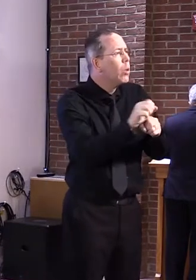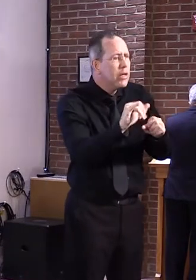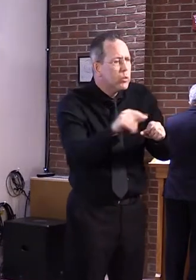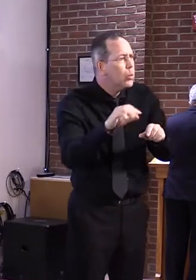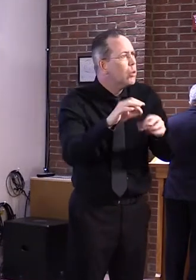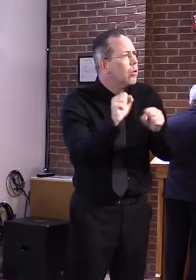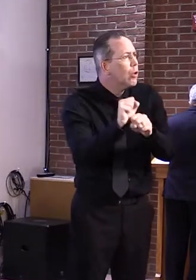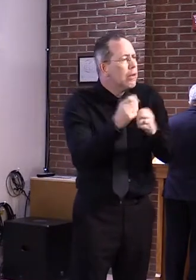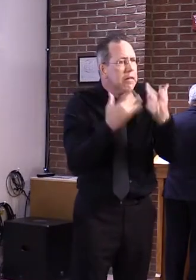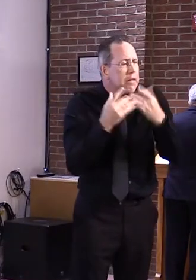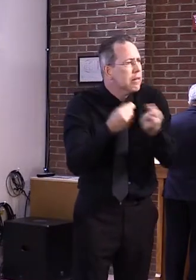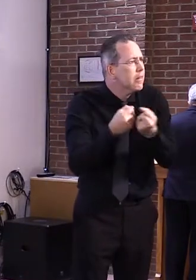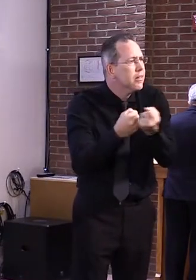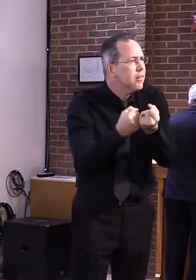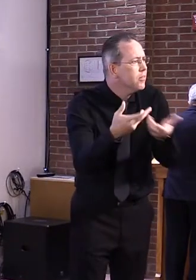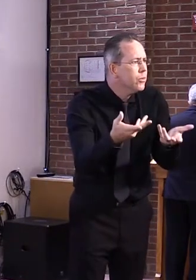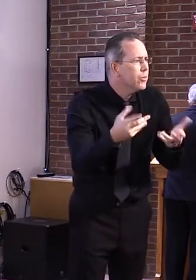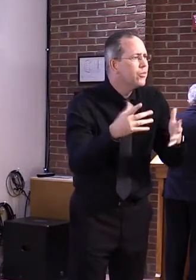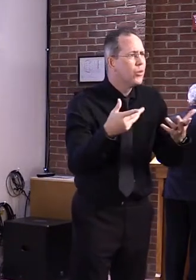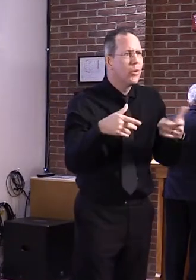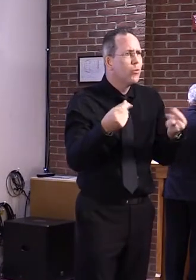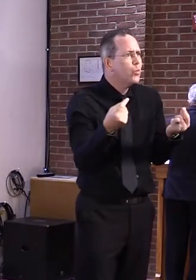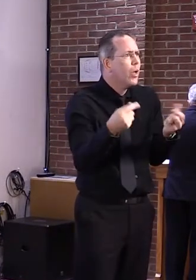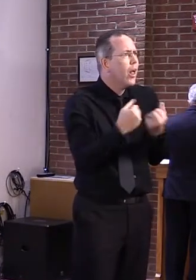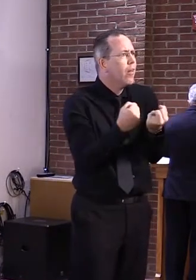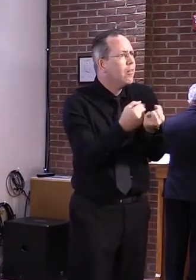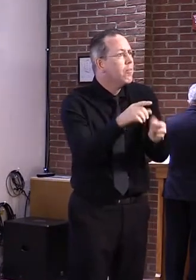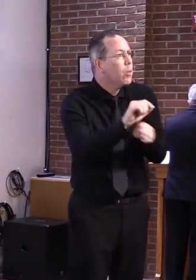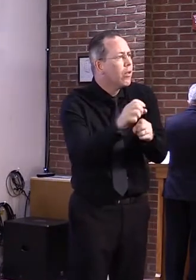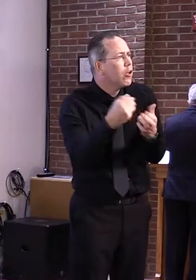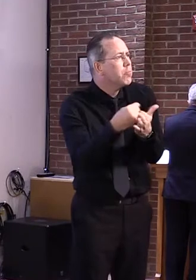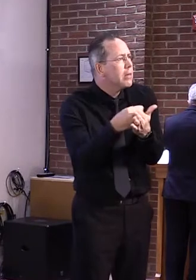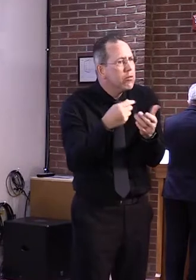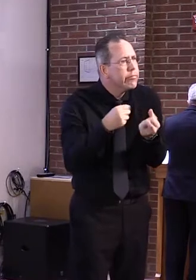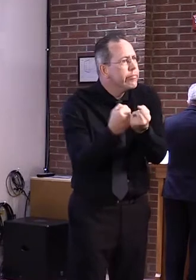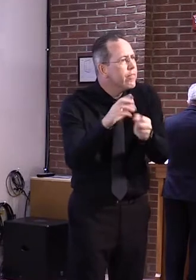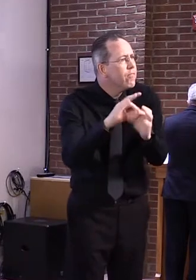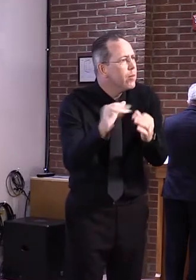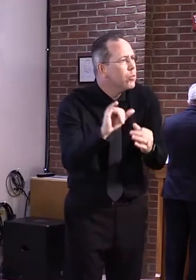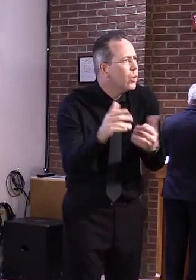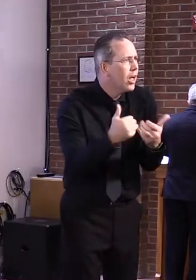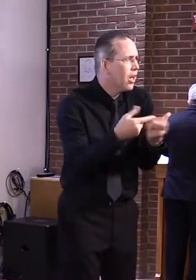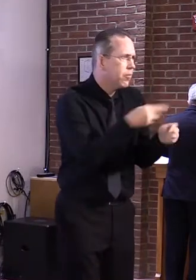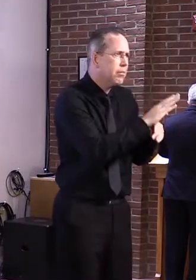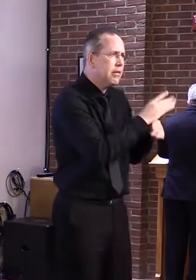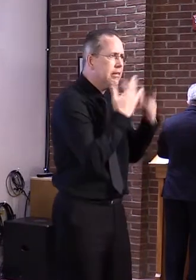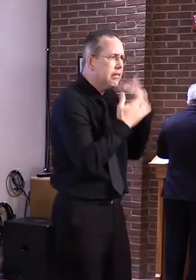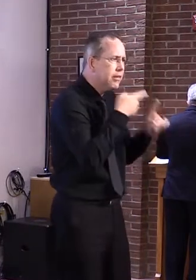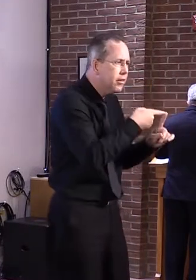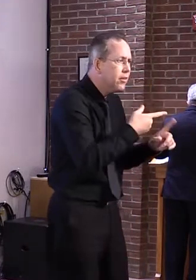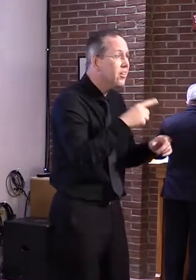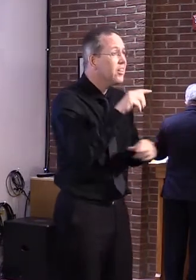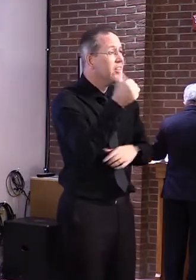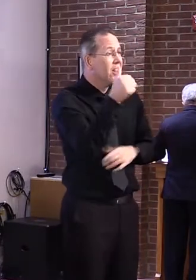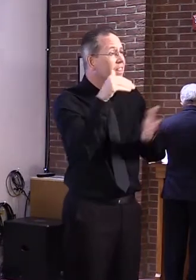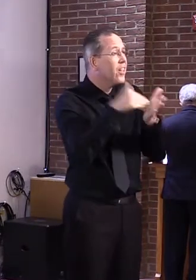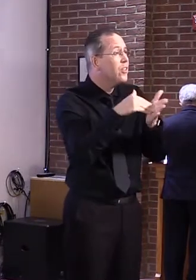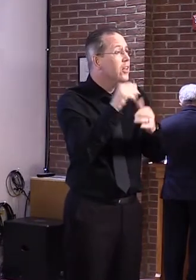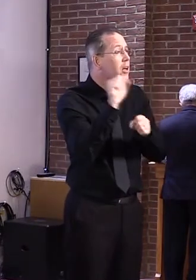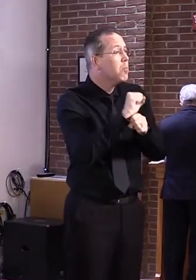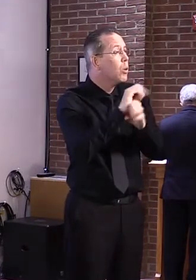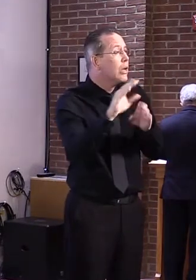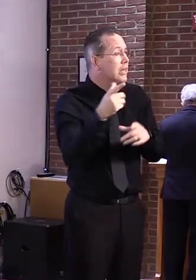livelihood. Our most recent numbers show that at least 10,000 hospitality workers remain out of work. This makes